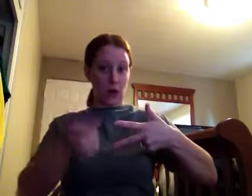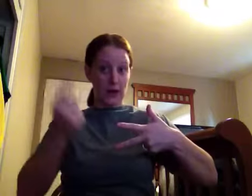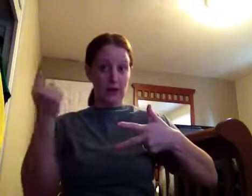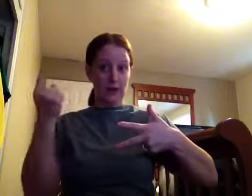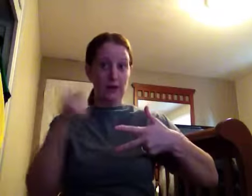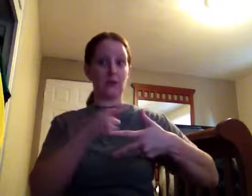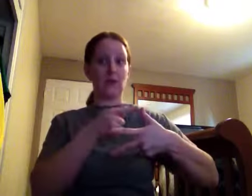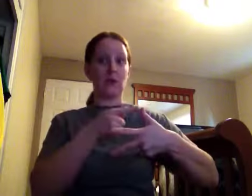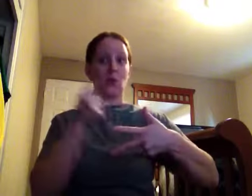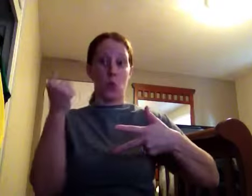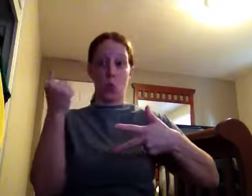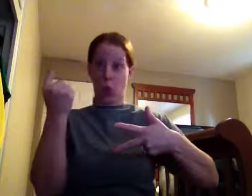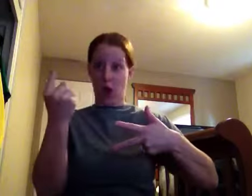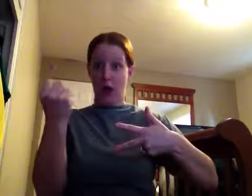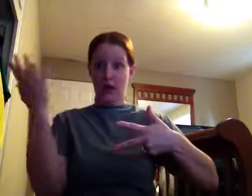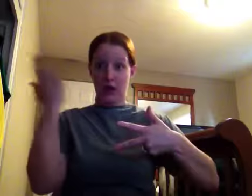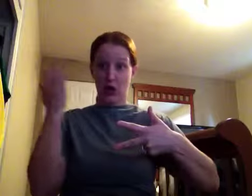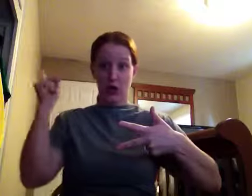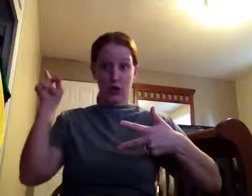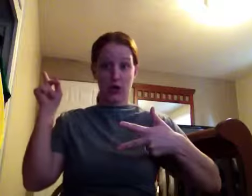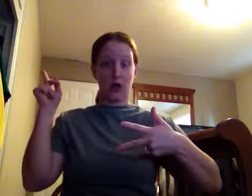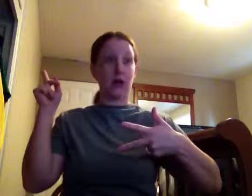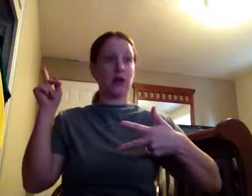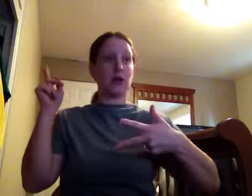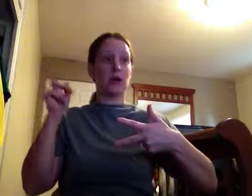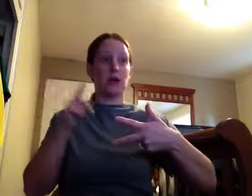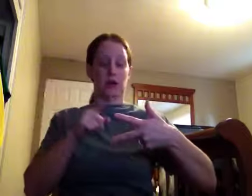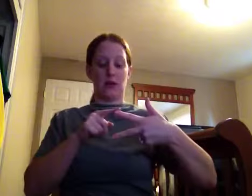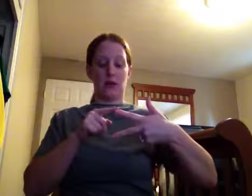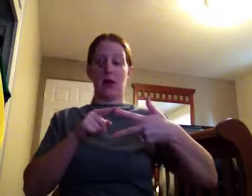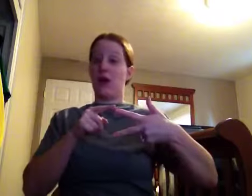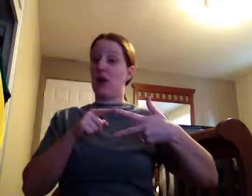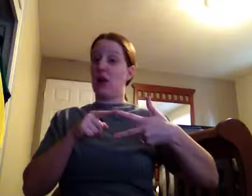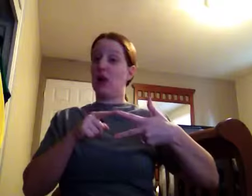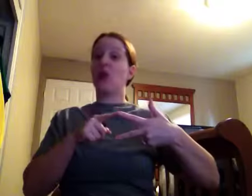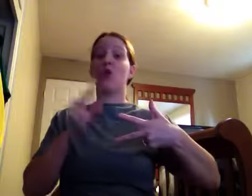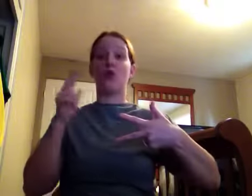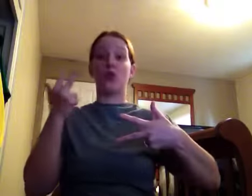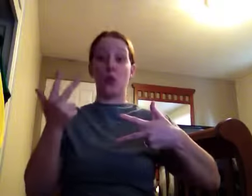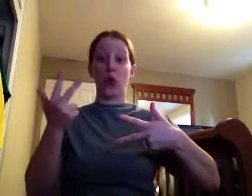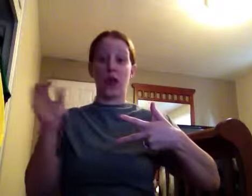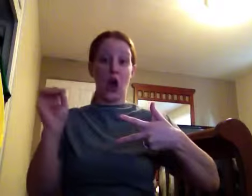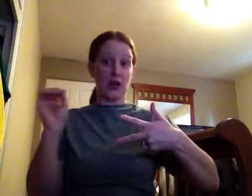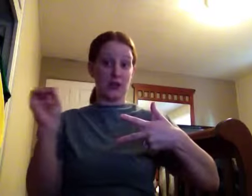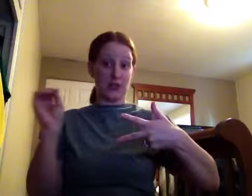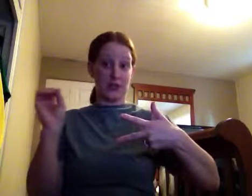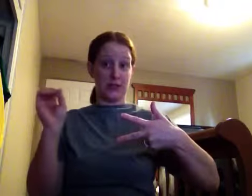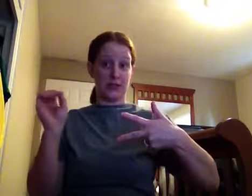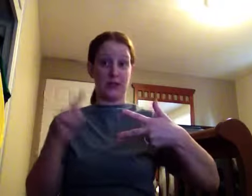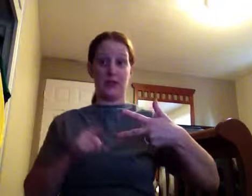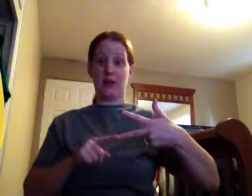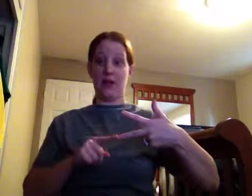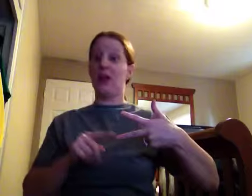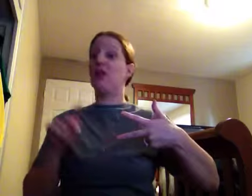1 here. And I have 1 here, but I have 3 oxygens. And I have 1 here, but I have 3 hydrogens.